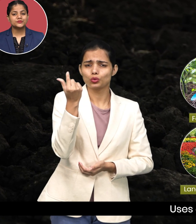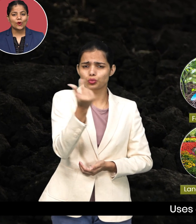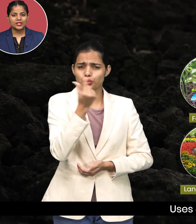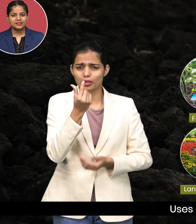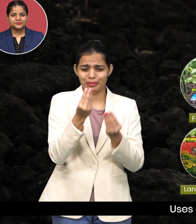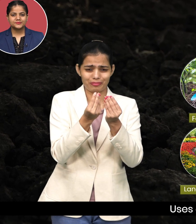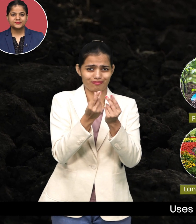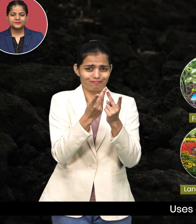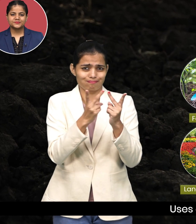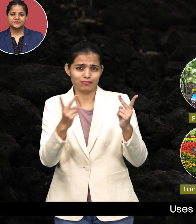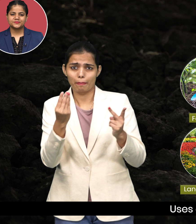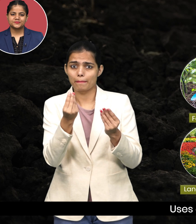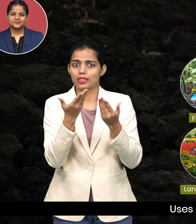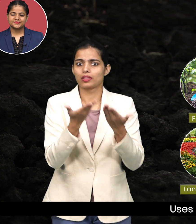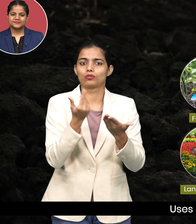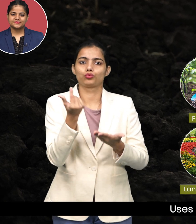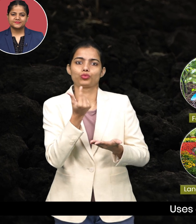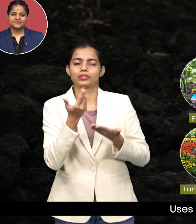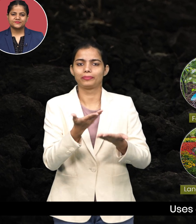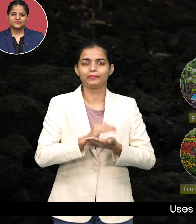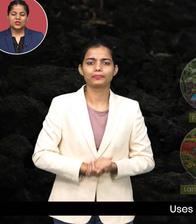uses of soil,